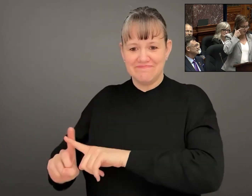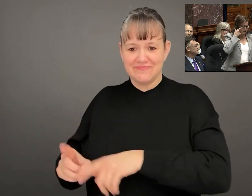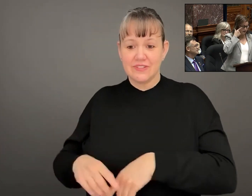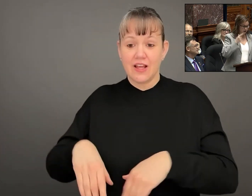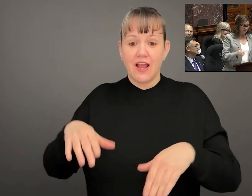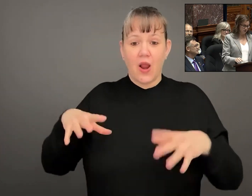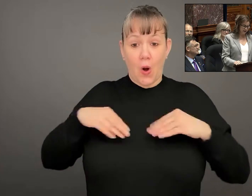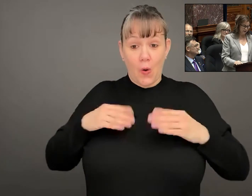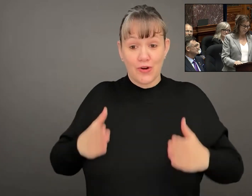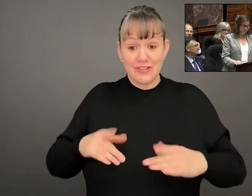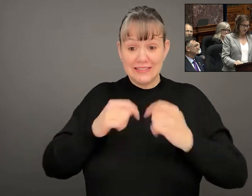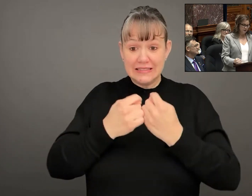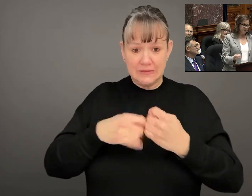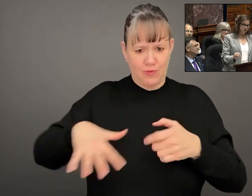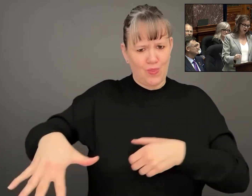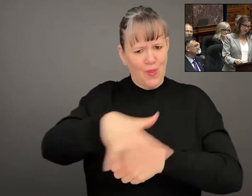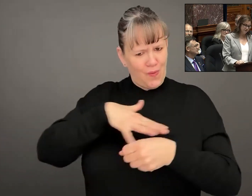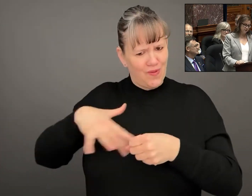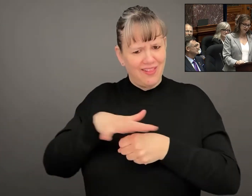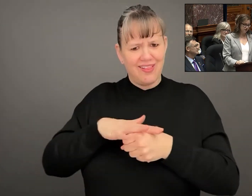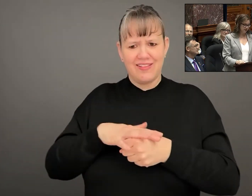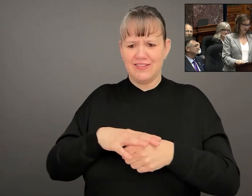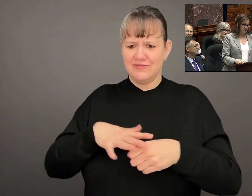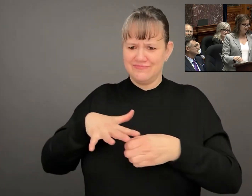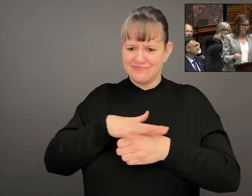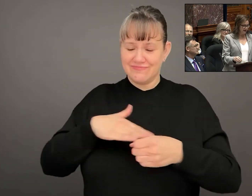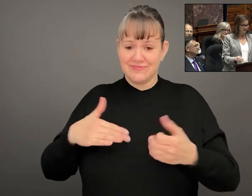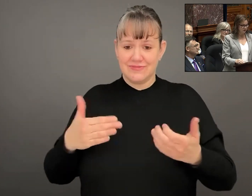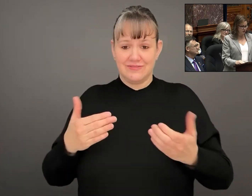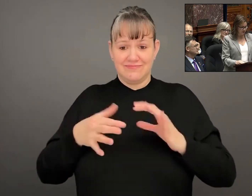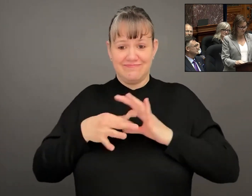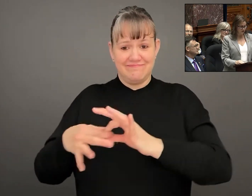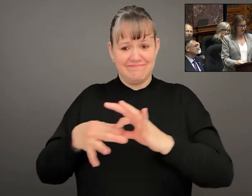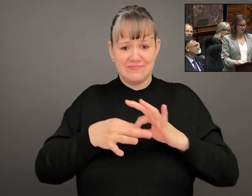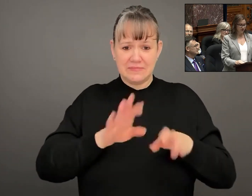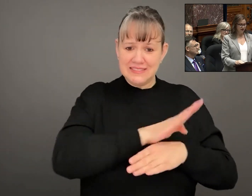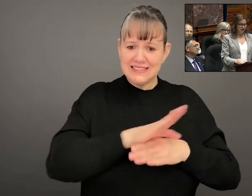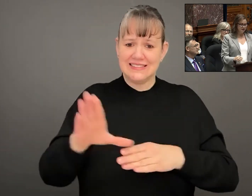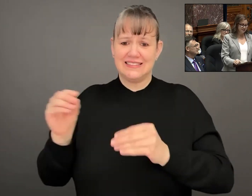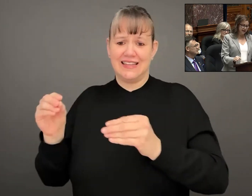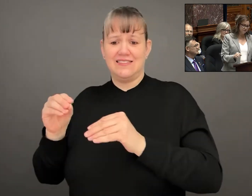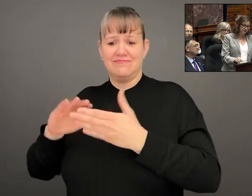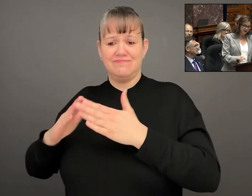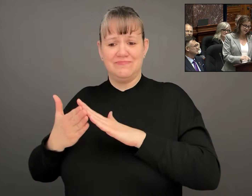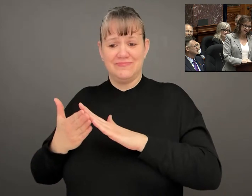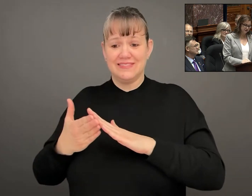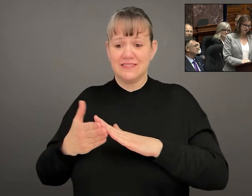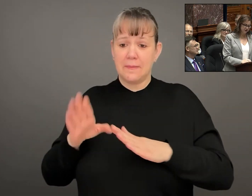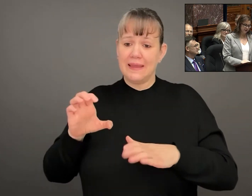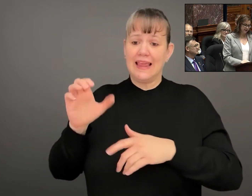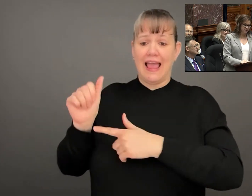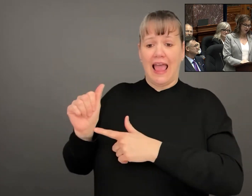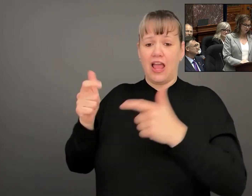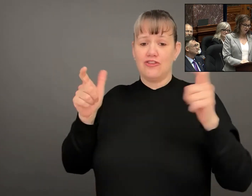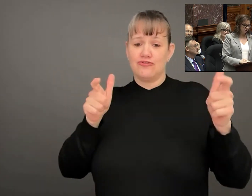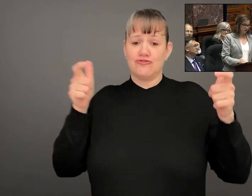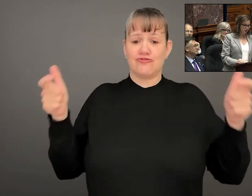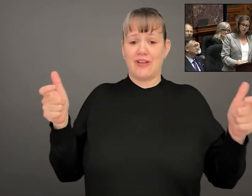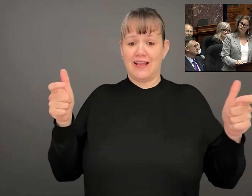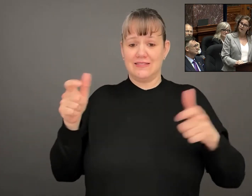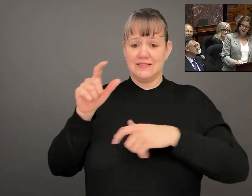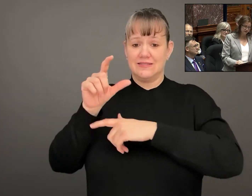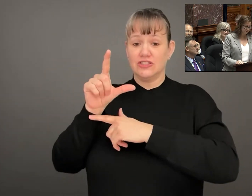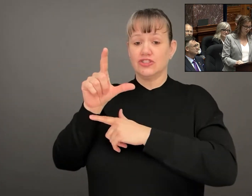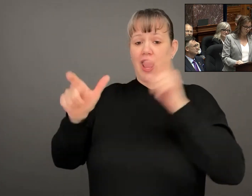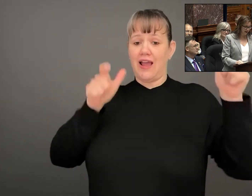philanthropic works in our community. The Be a Giant Foundation, the Bandits Community Foundation, the Take Flight Ticket Donation Initiative, the